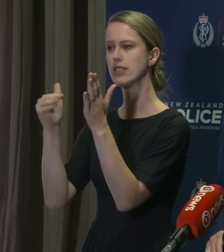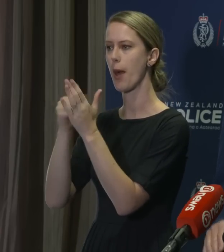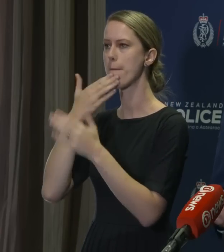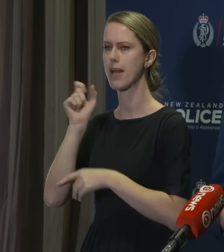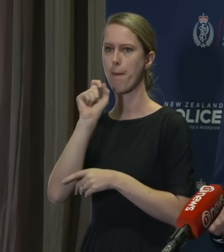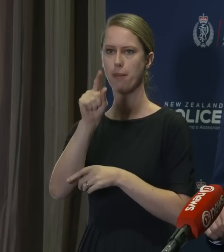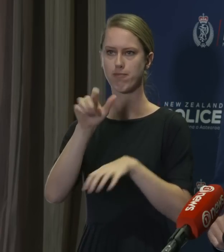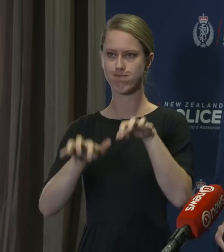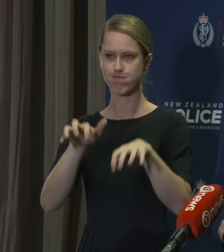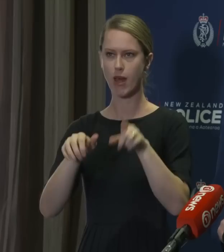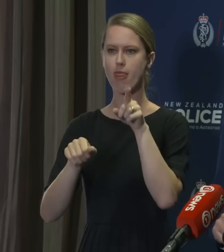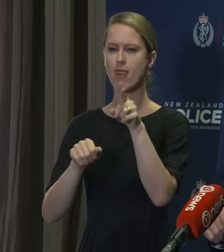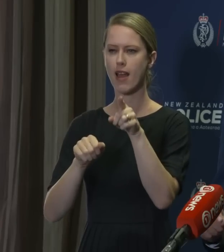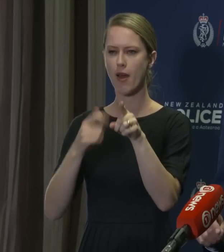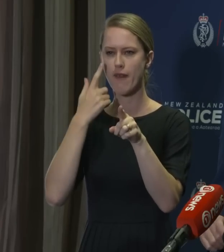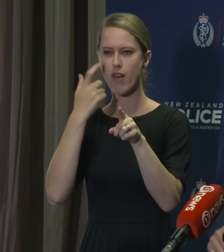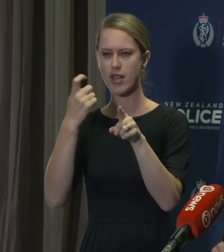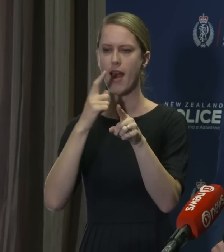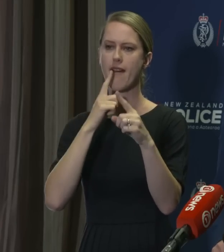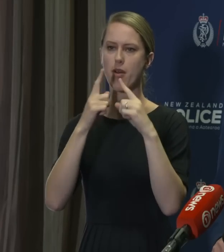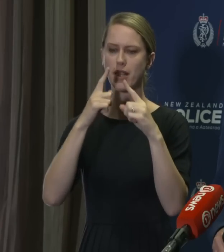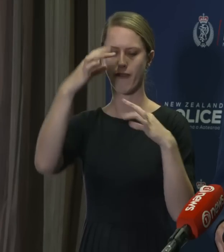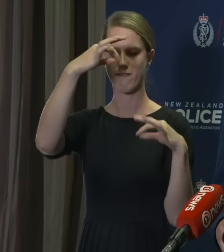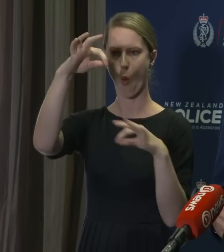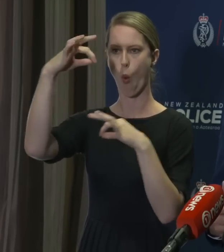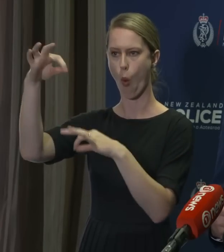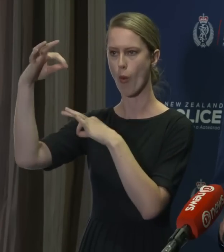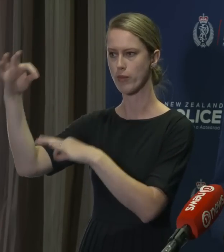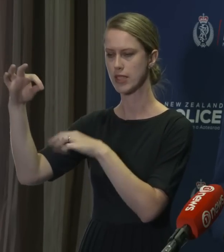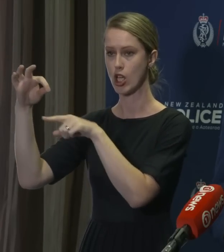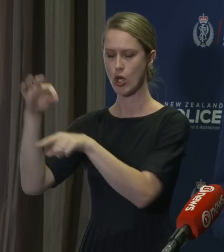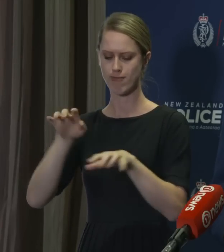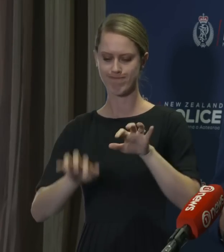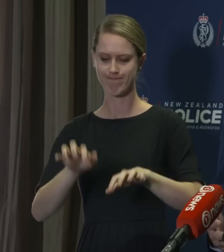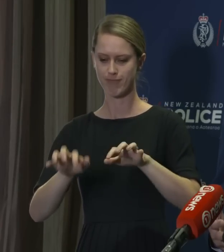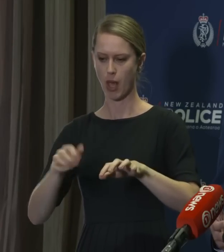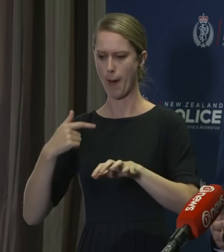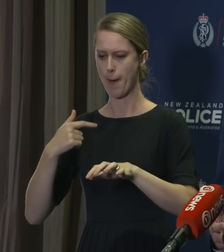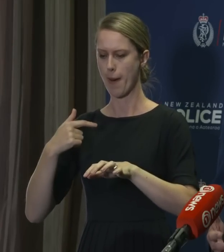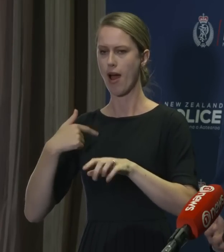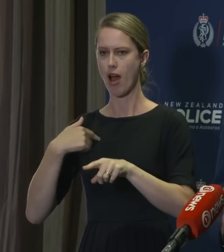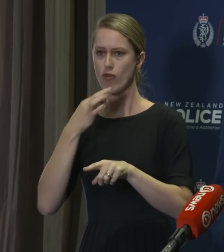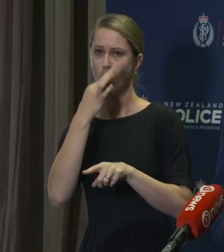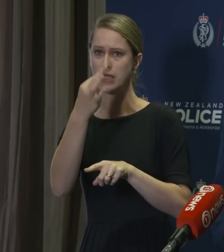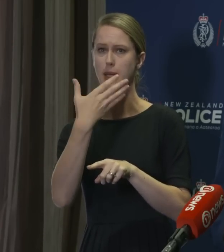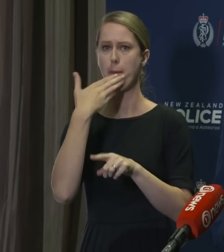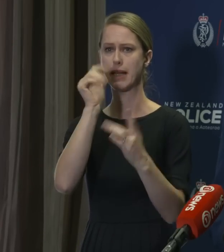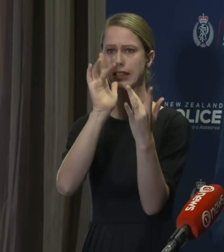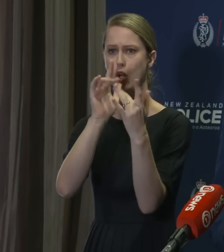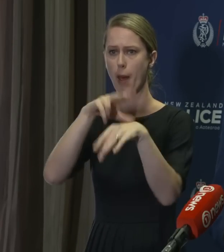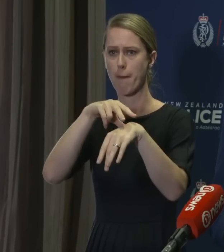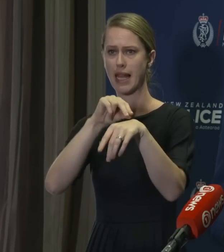www.police.govt.nz. There you will find online forms to register your request to contact